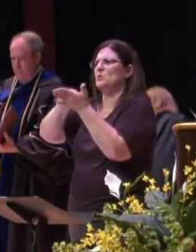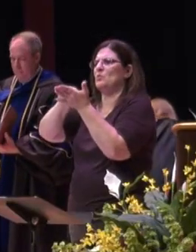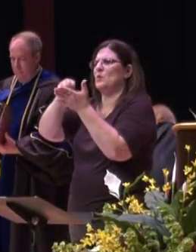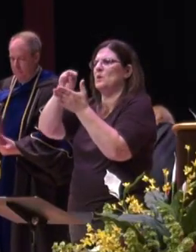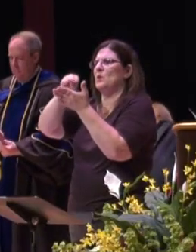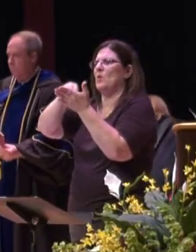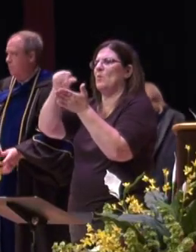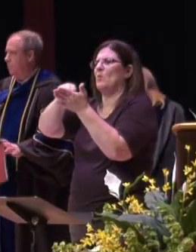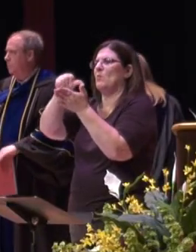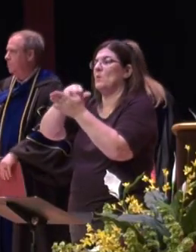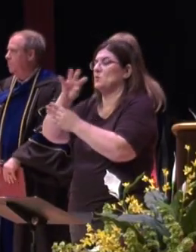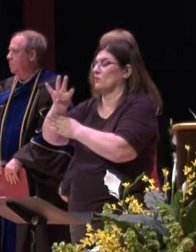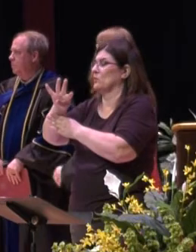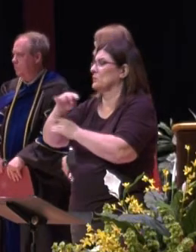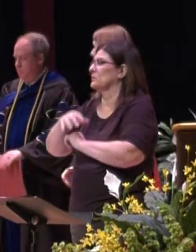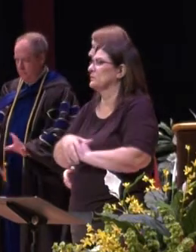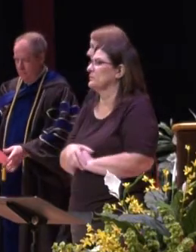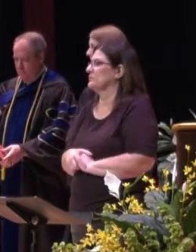4.